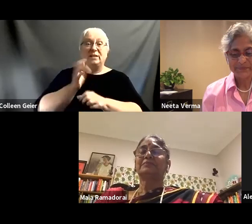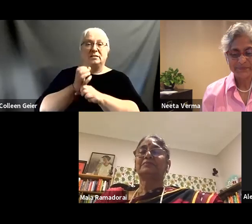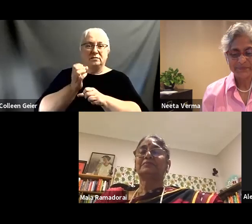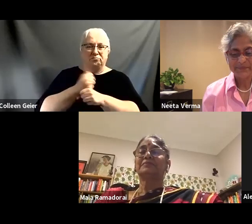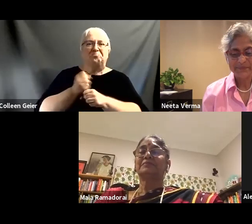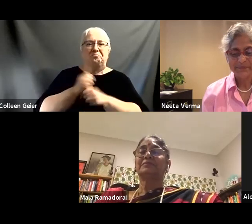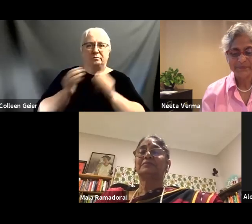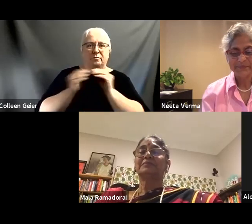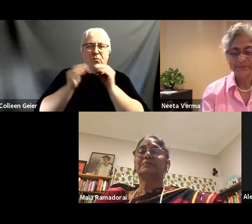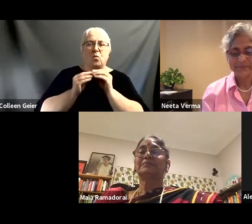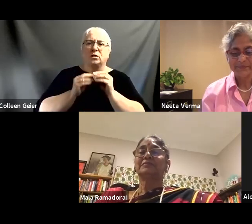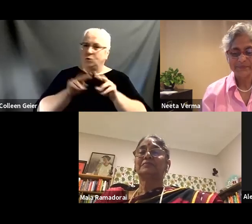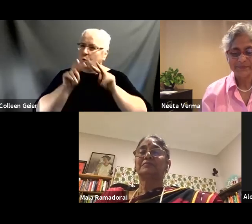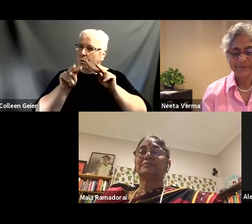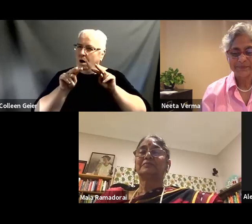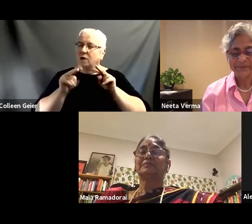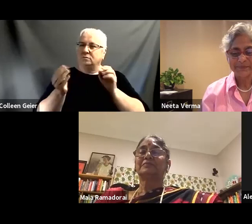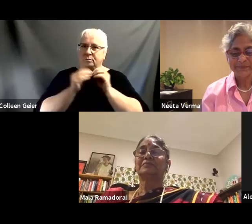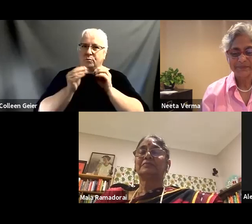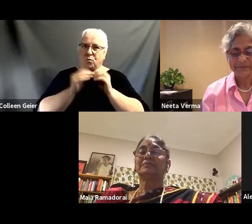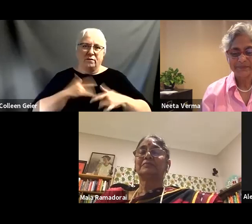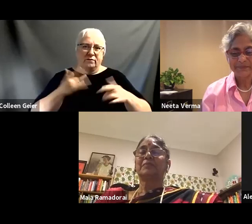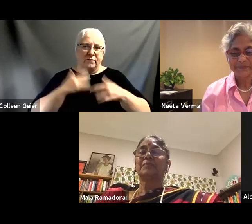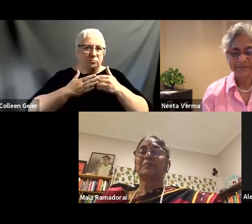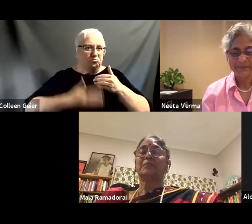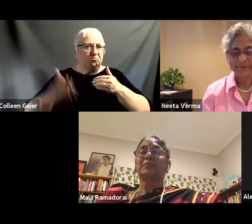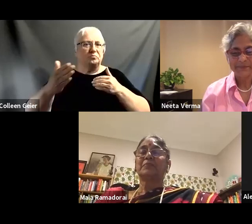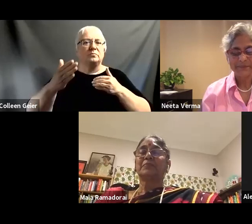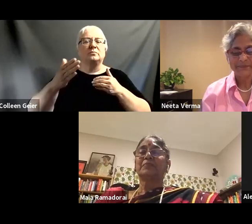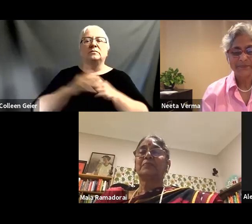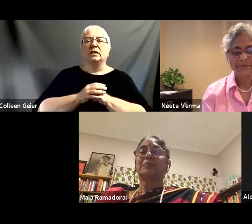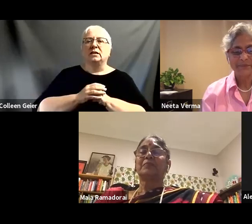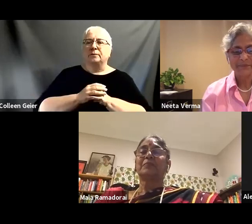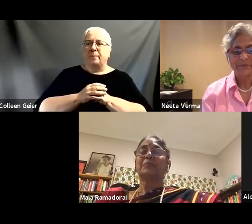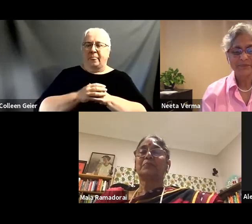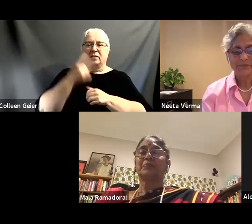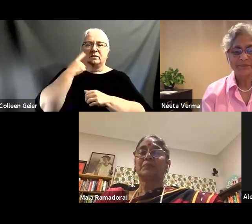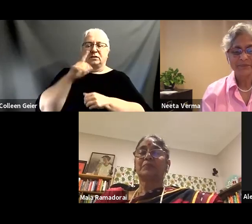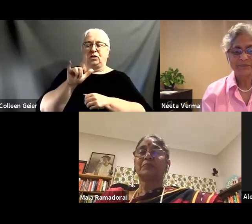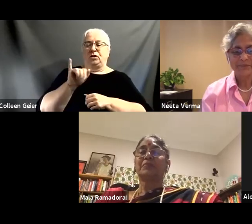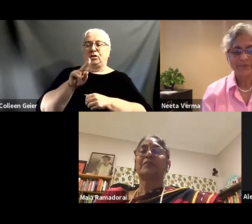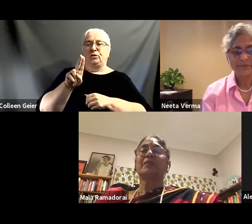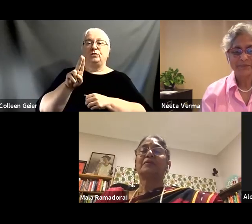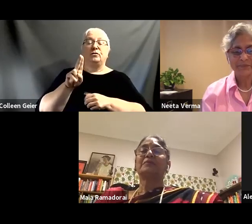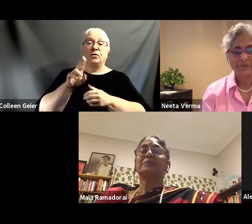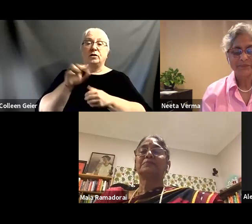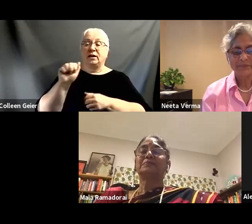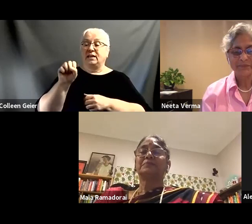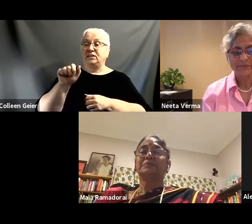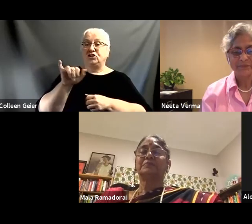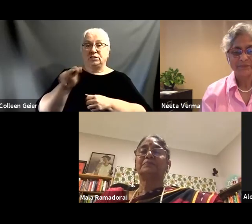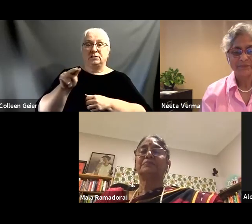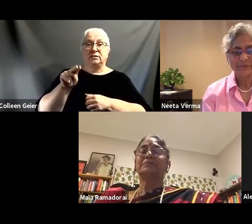announcements of more events over the coming months from the Liu Institute for Asia and Asian Studies at the University of Notre